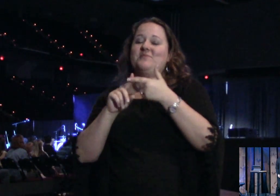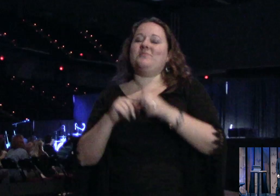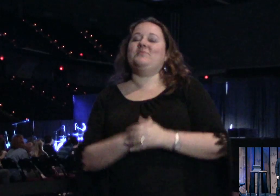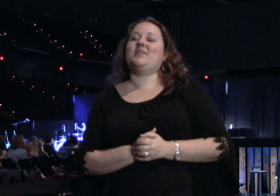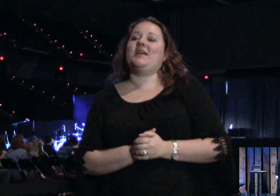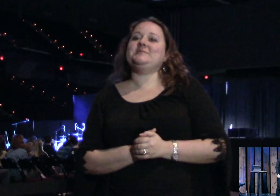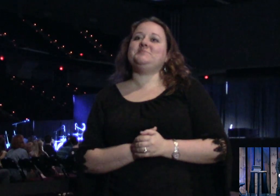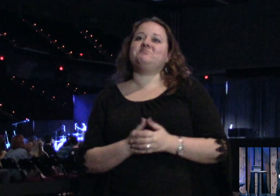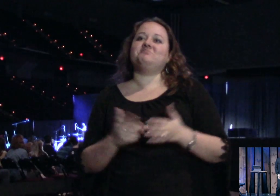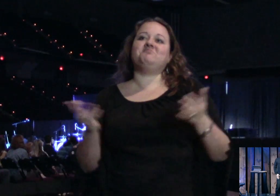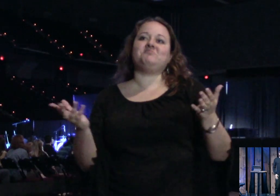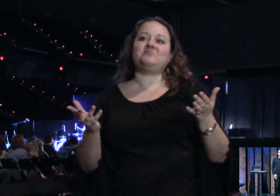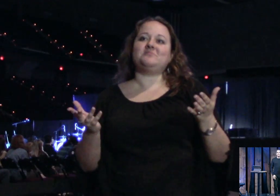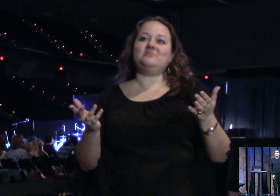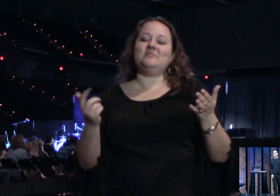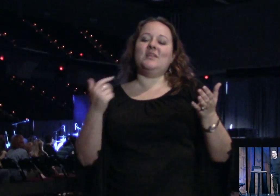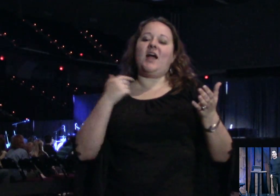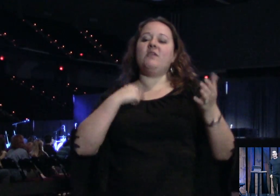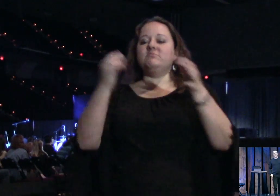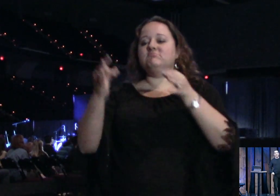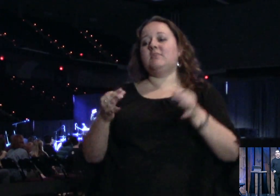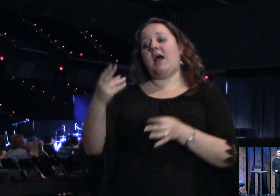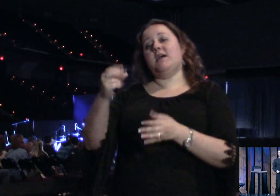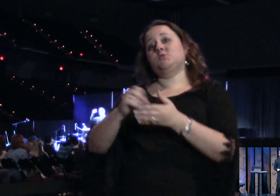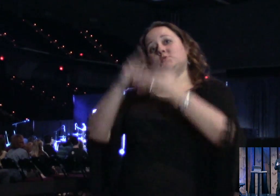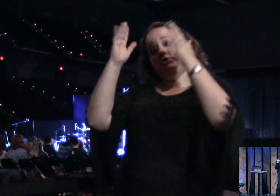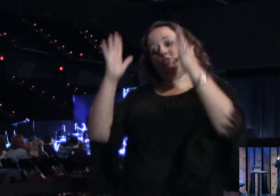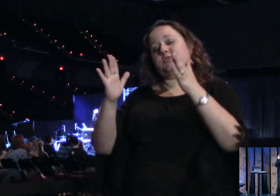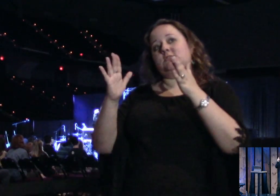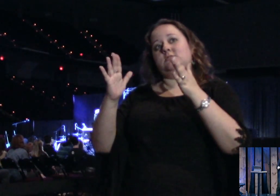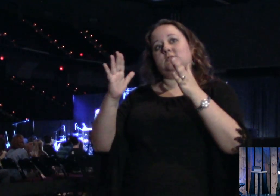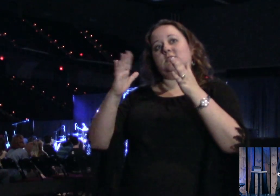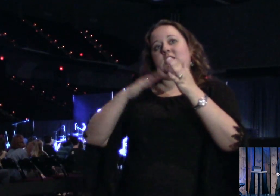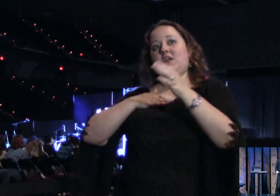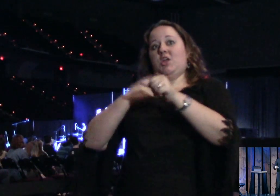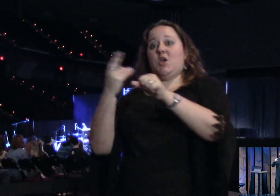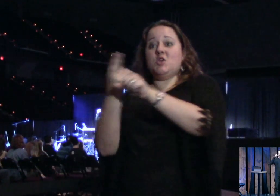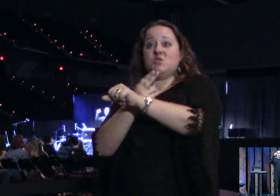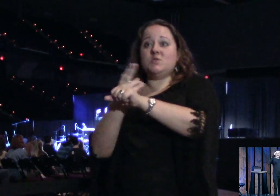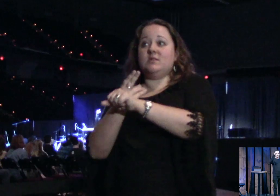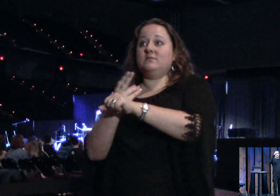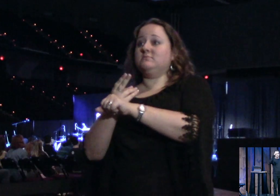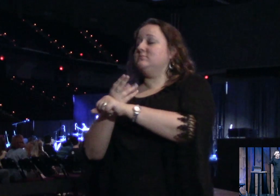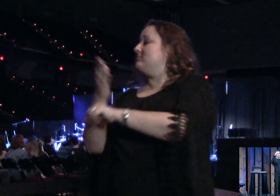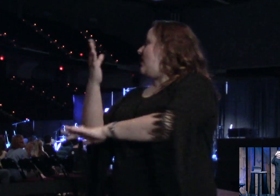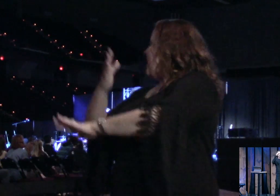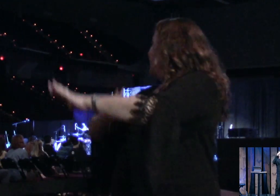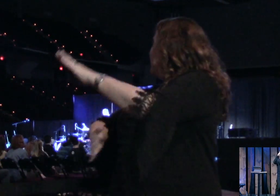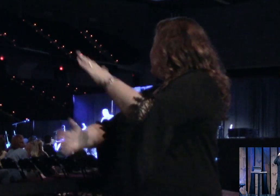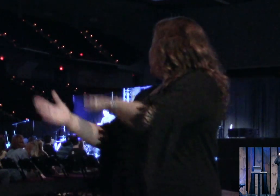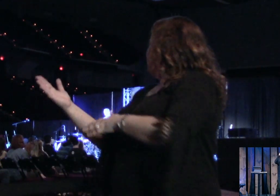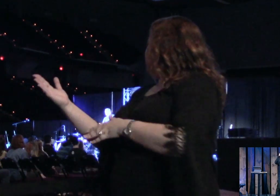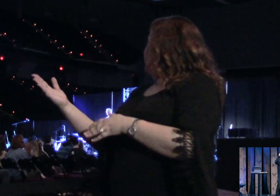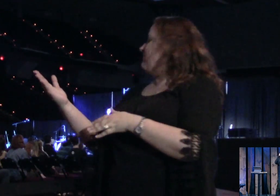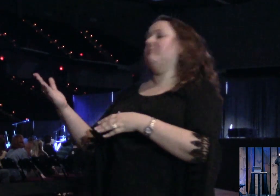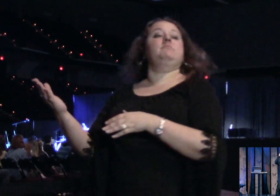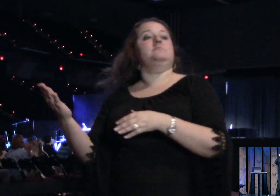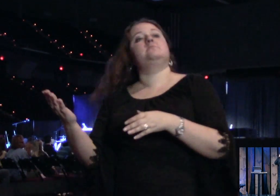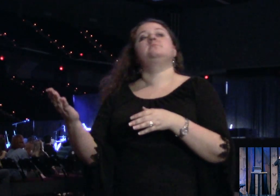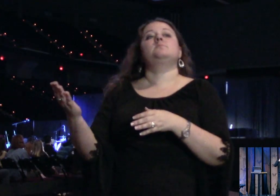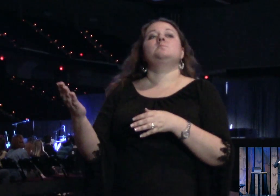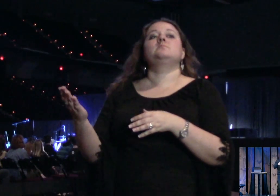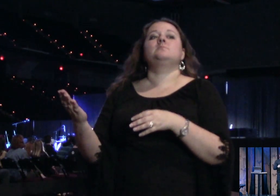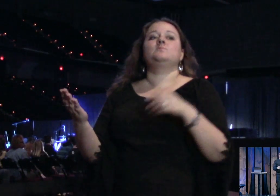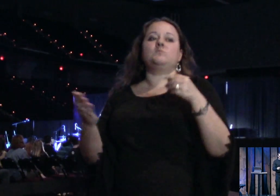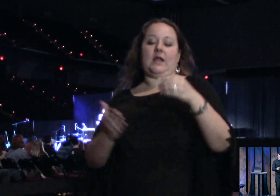The second game is this. I would tell a high school student to take their hands and put it like this. Take one hand, put it